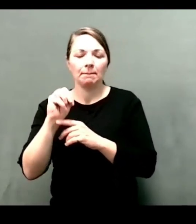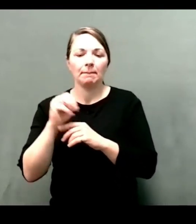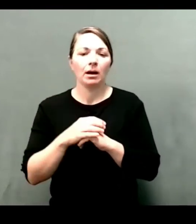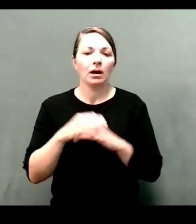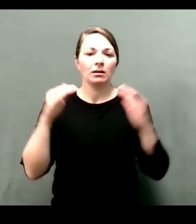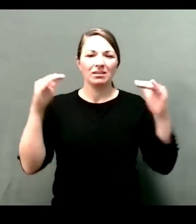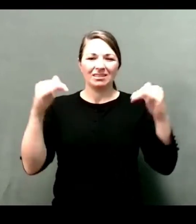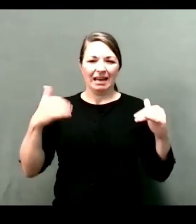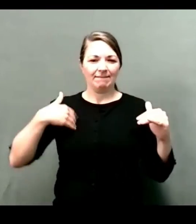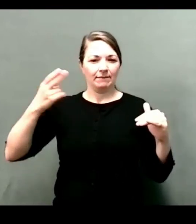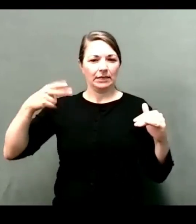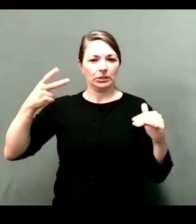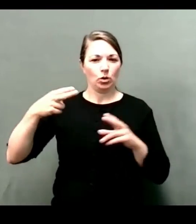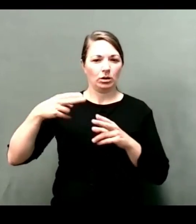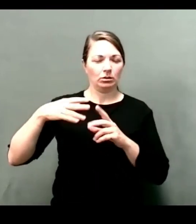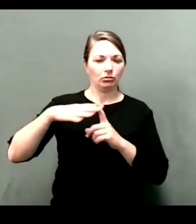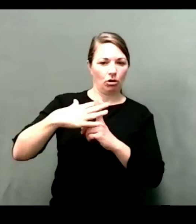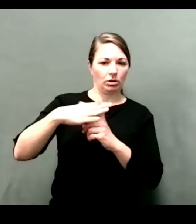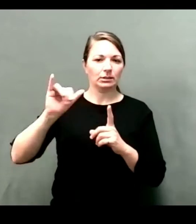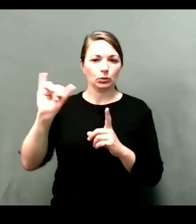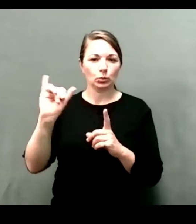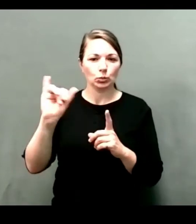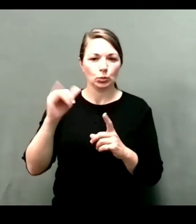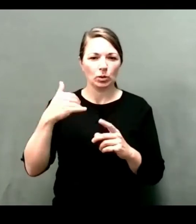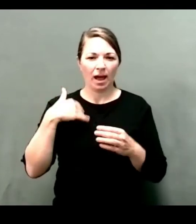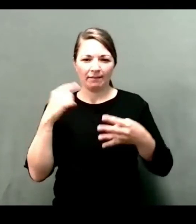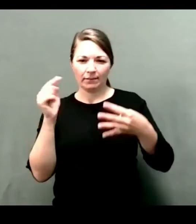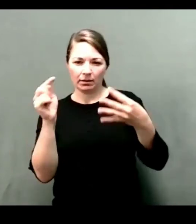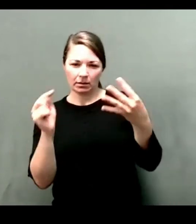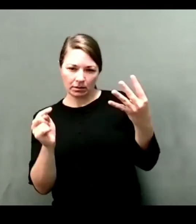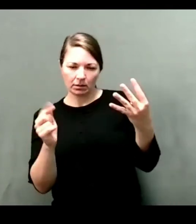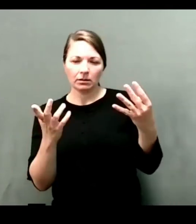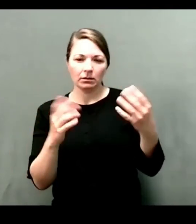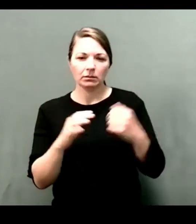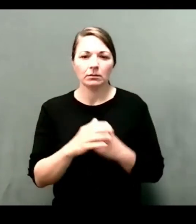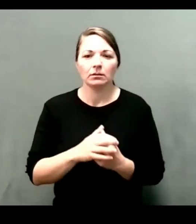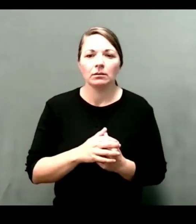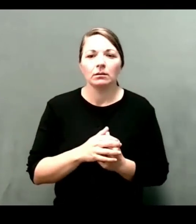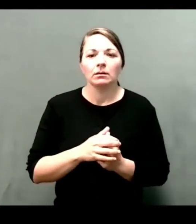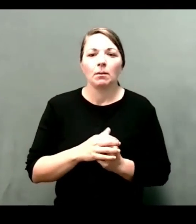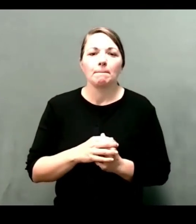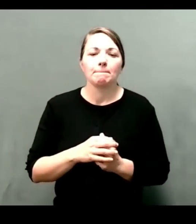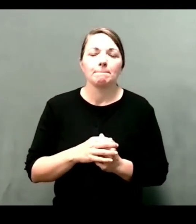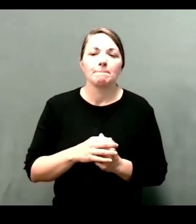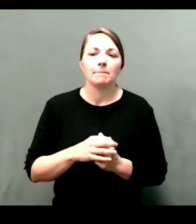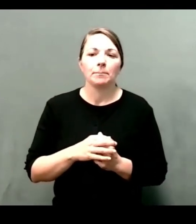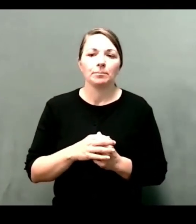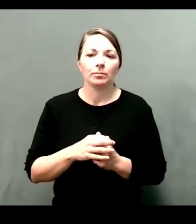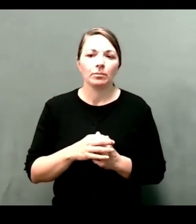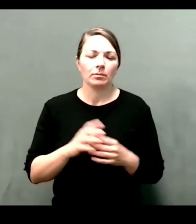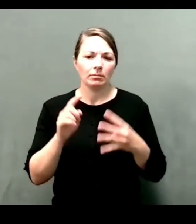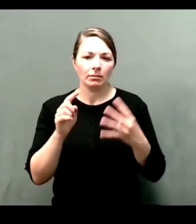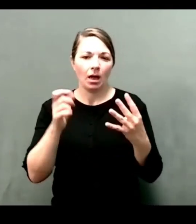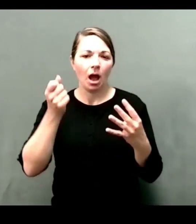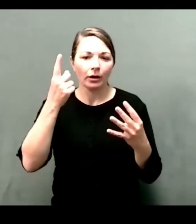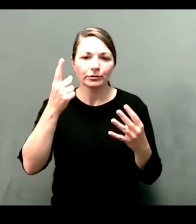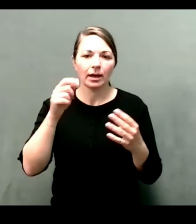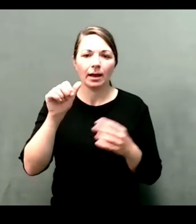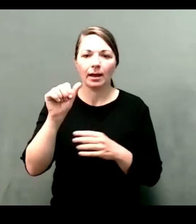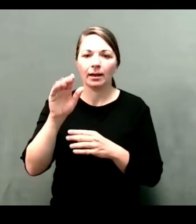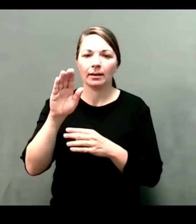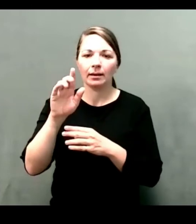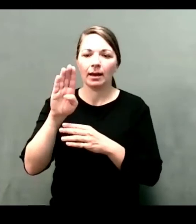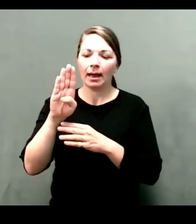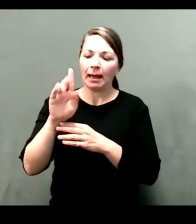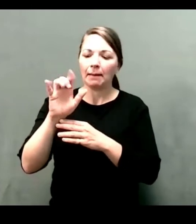some historical context. And these bullet points here are not meant to be comprehensive, right? We didn't go into